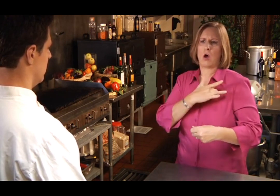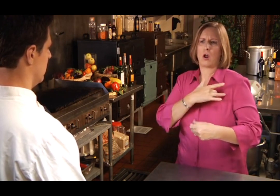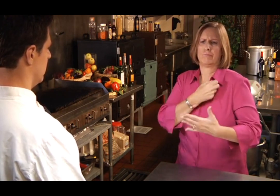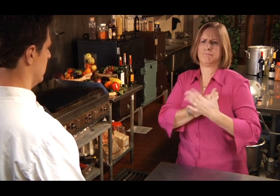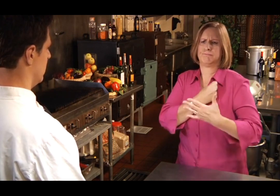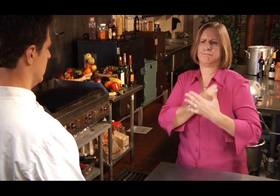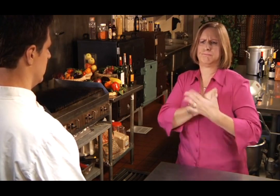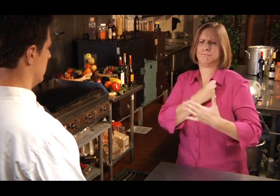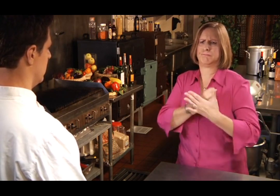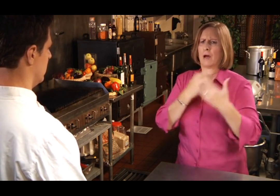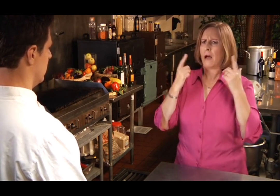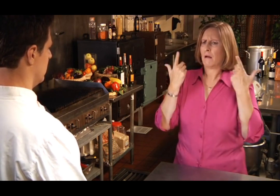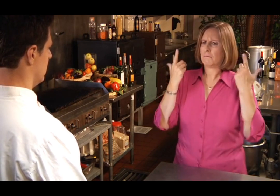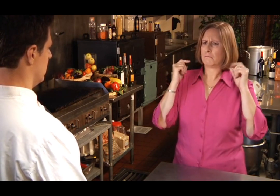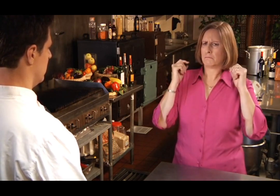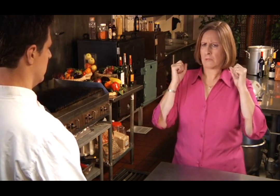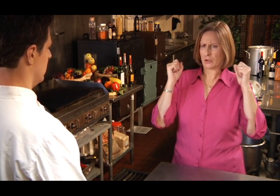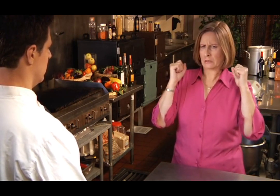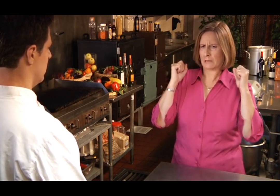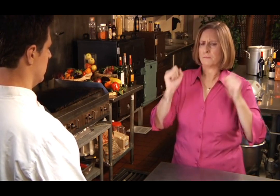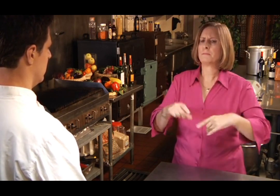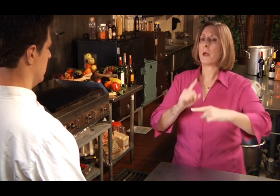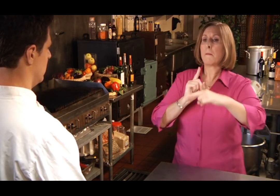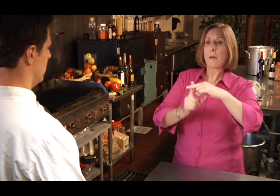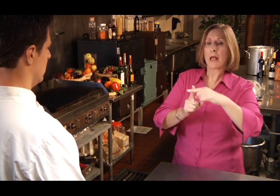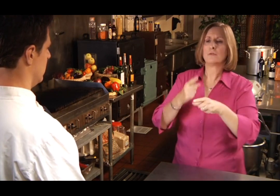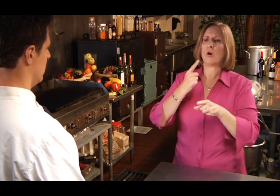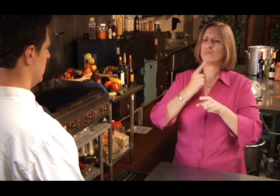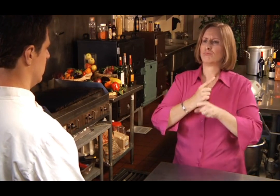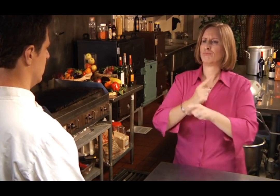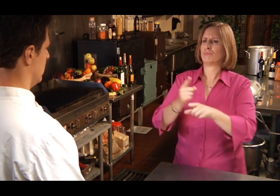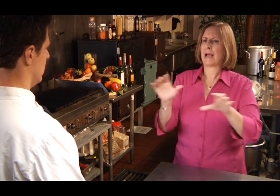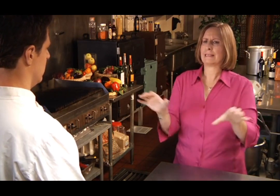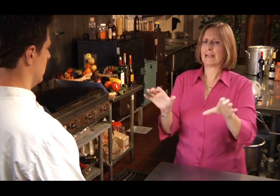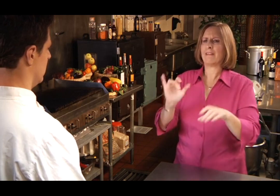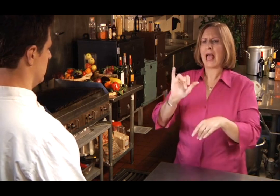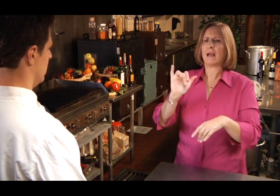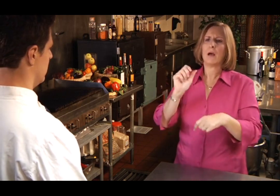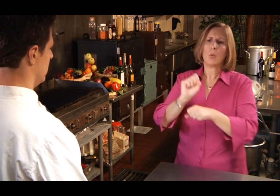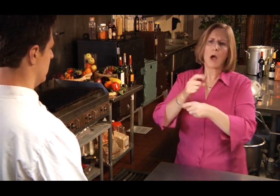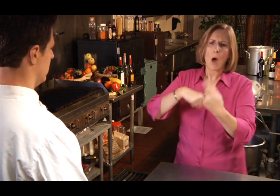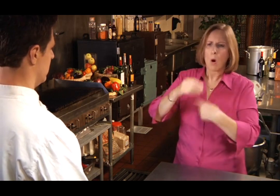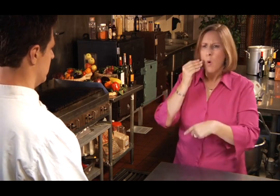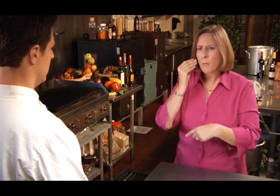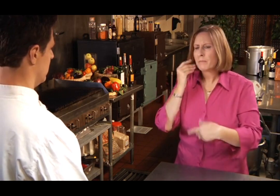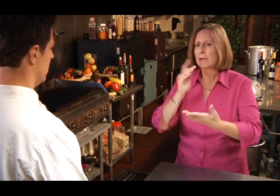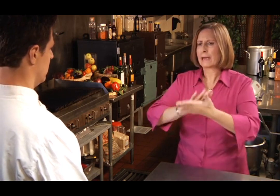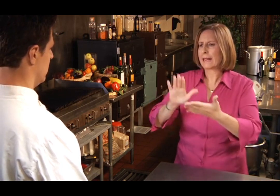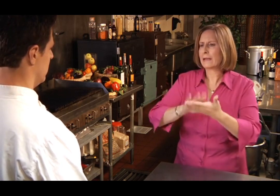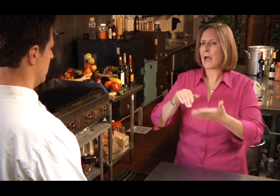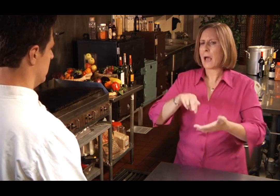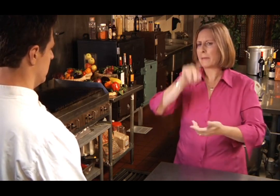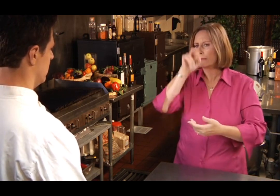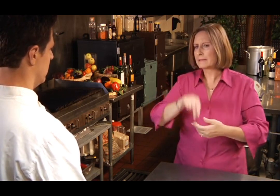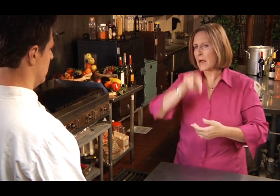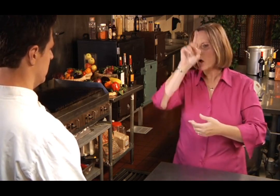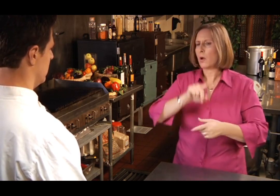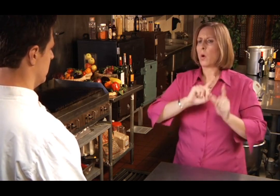rate. That means activities that are in addition to their usual activities. Usual activities include things like